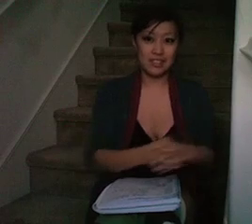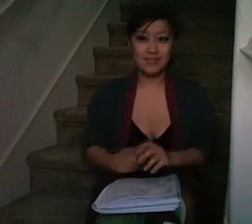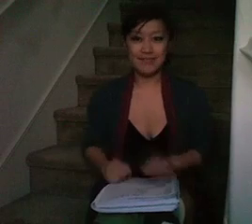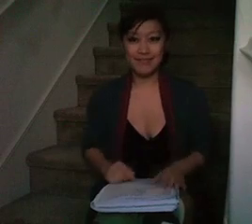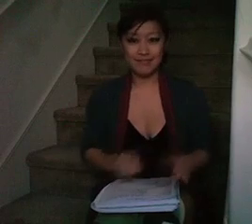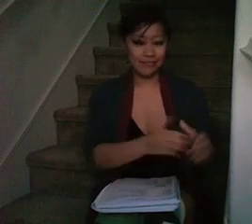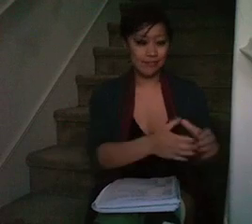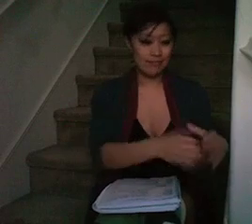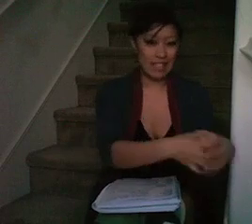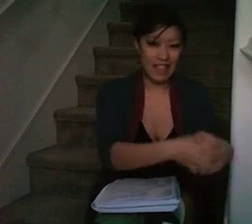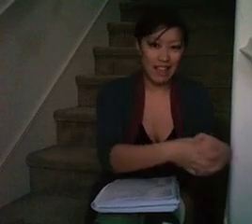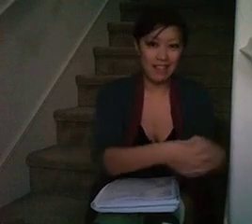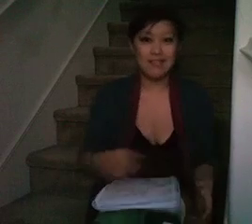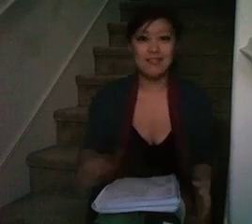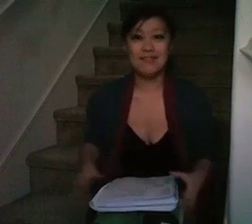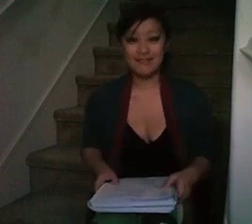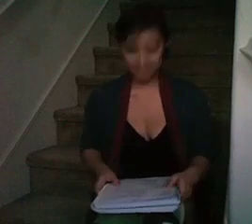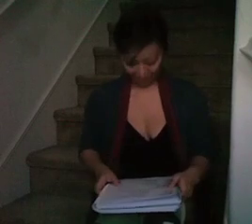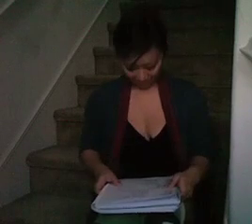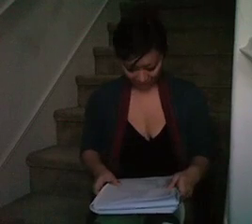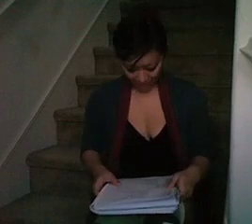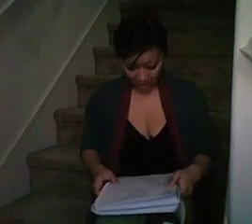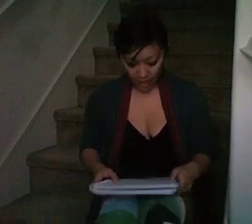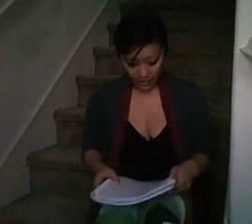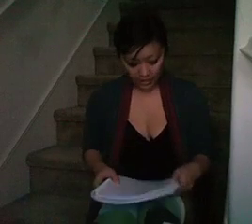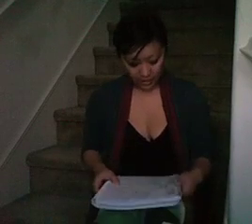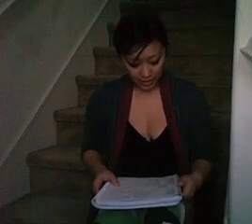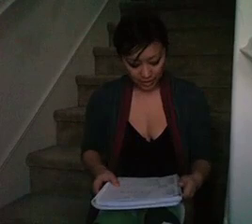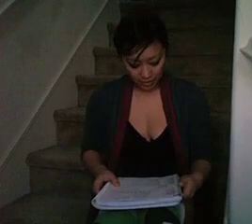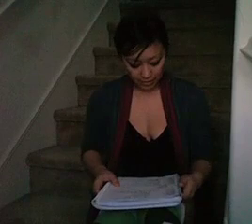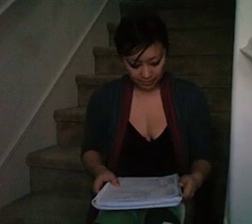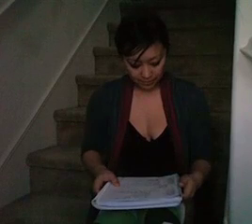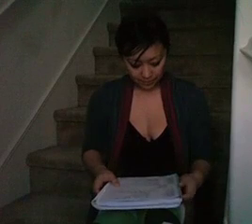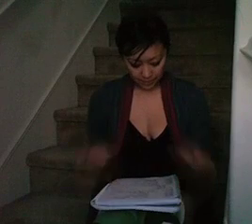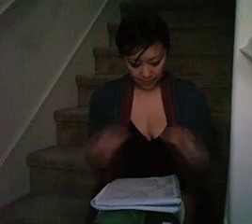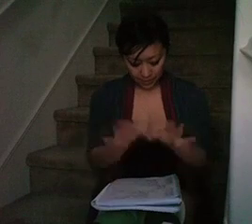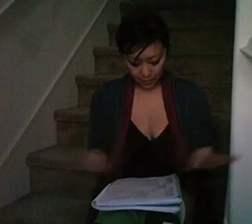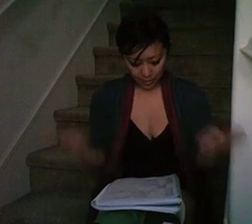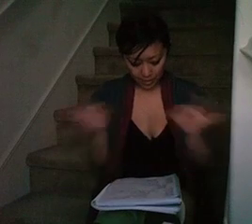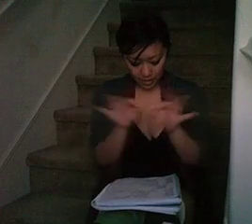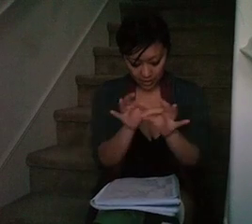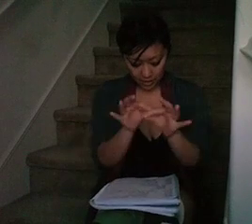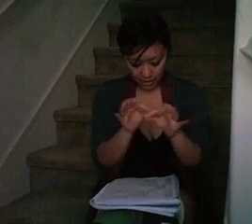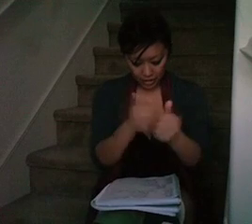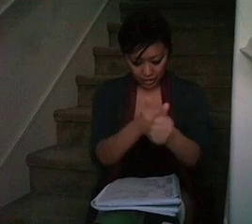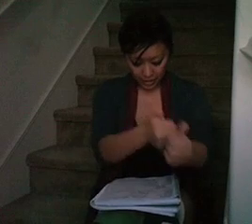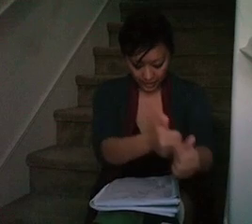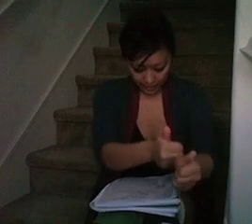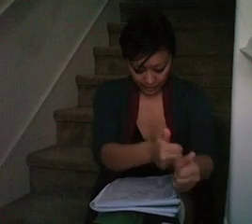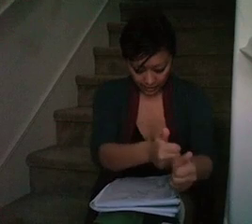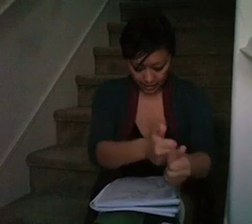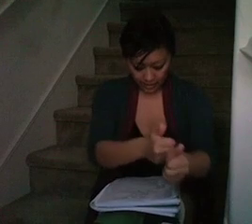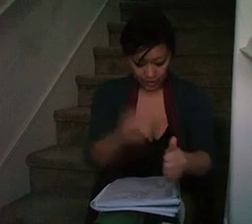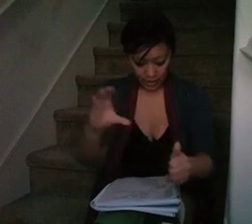okay, so that's all of them, important, chase, check,